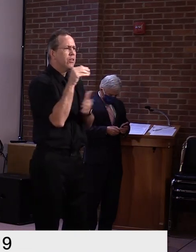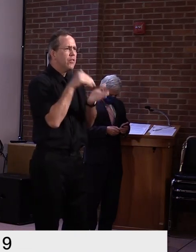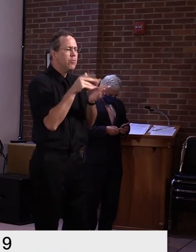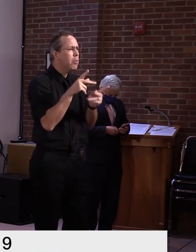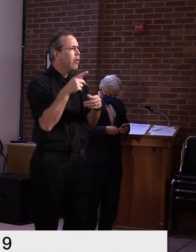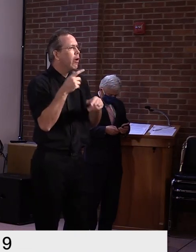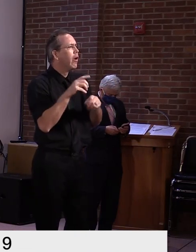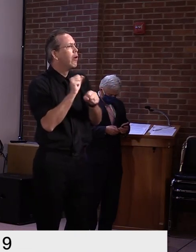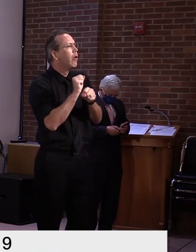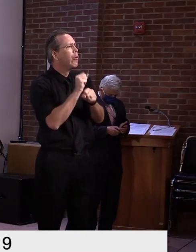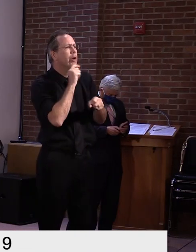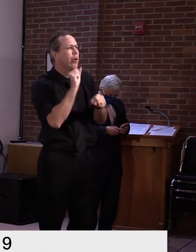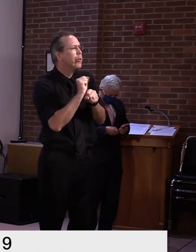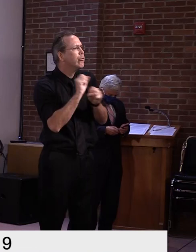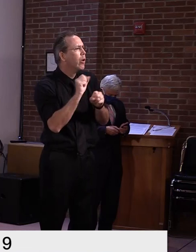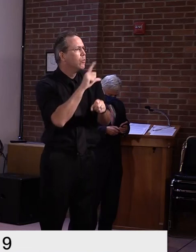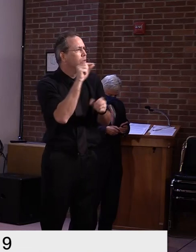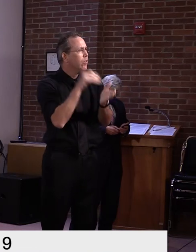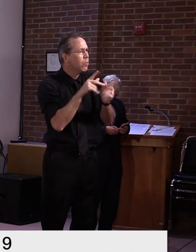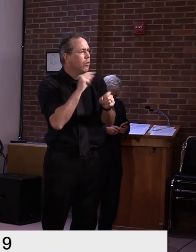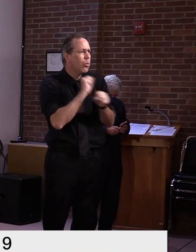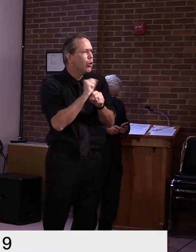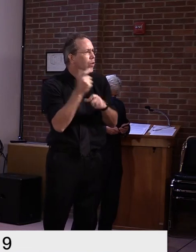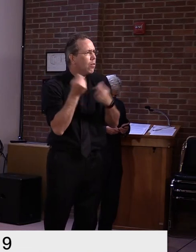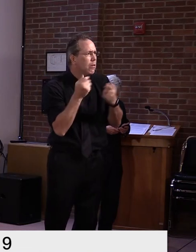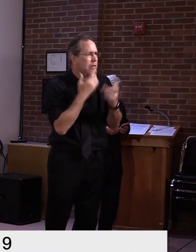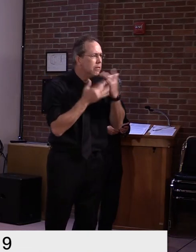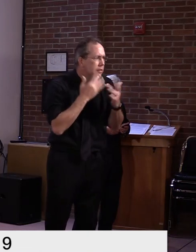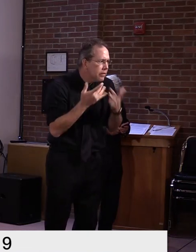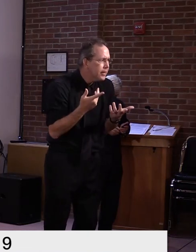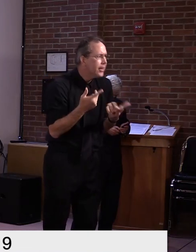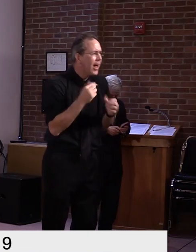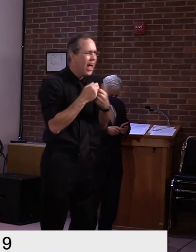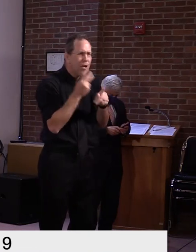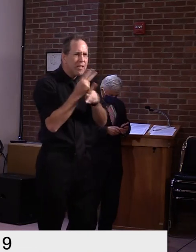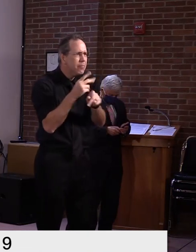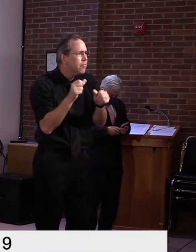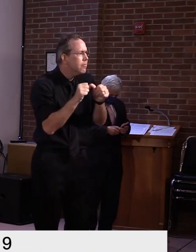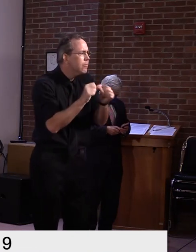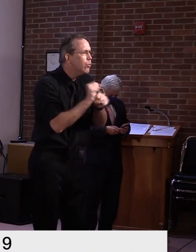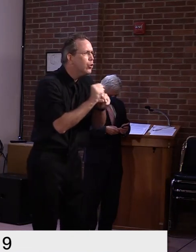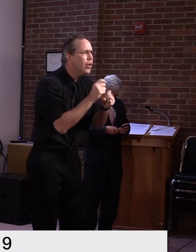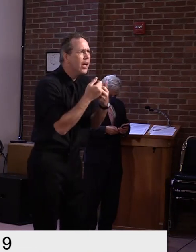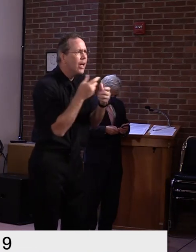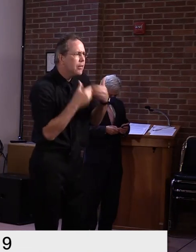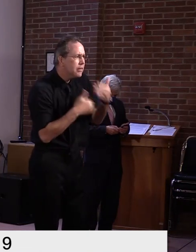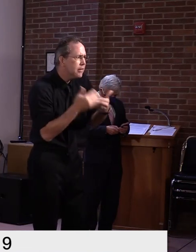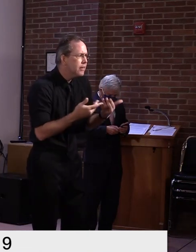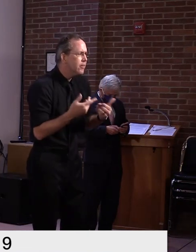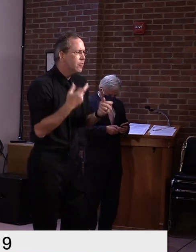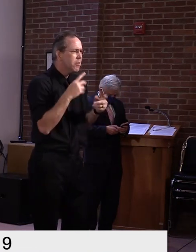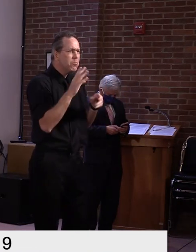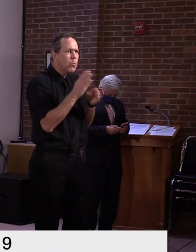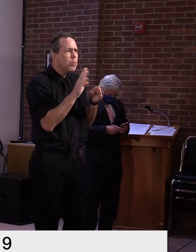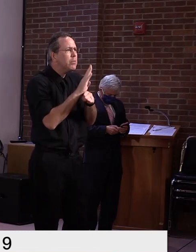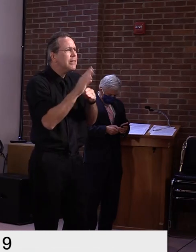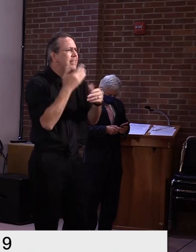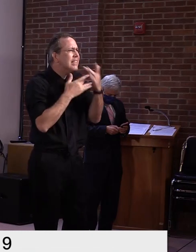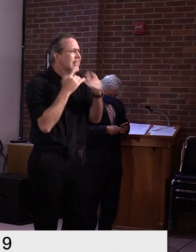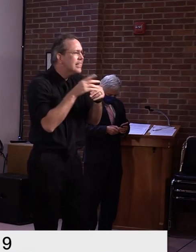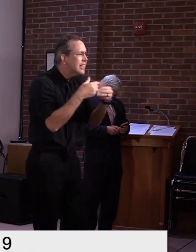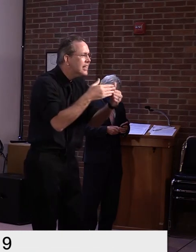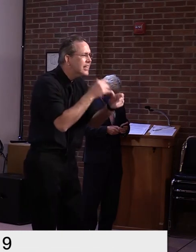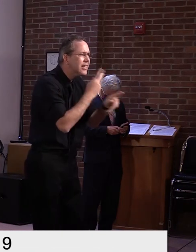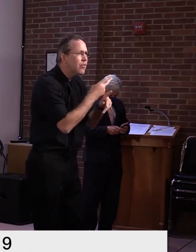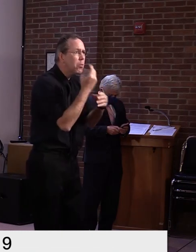food on the table. There are thousands of small businesses who can't make ends meet because of capacity limits. And many of our